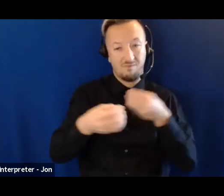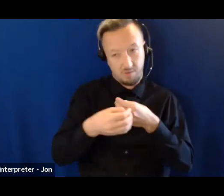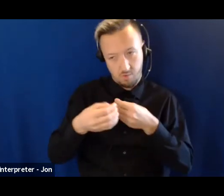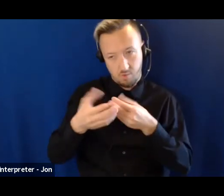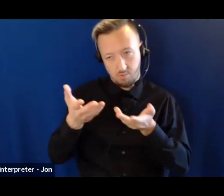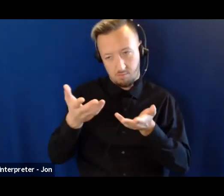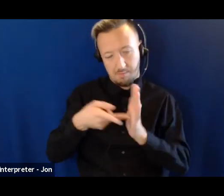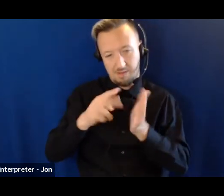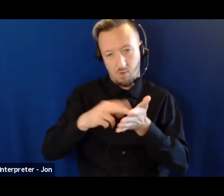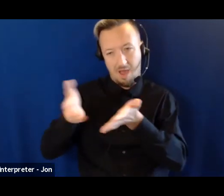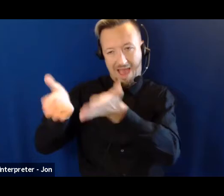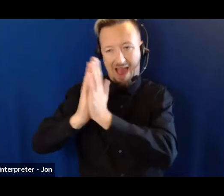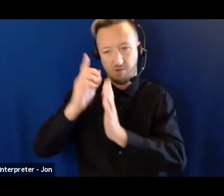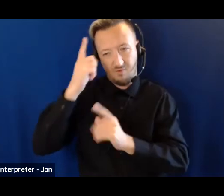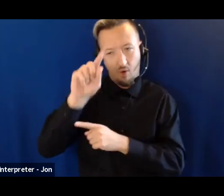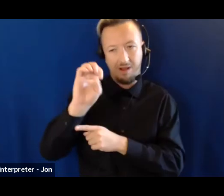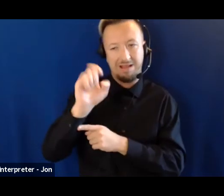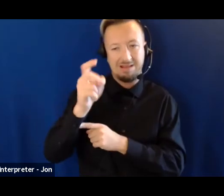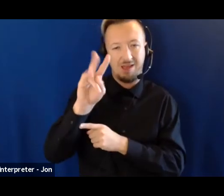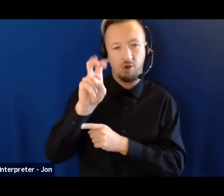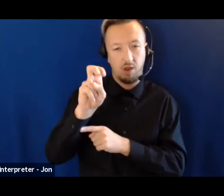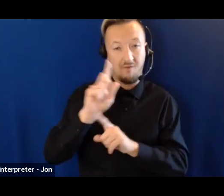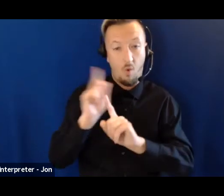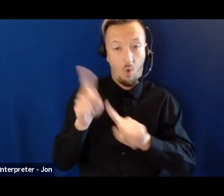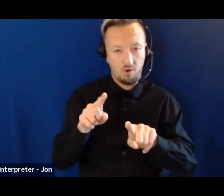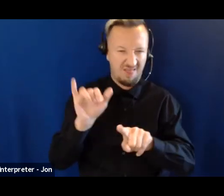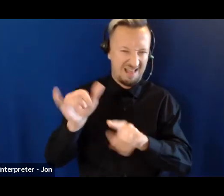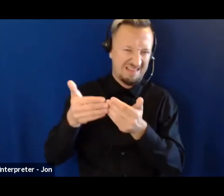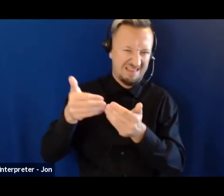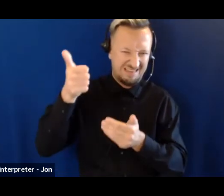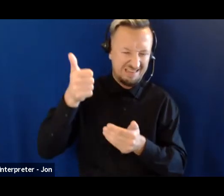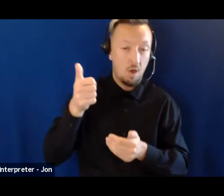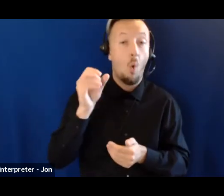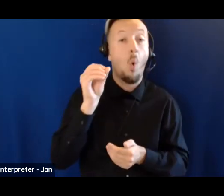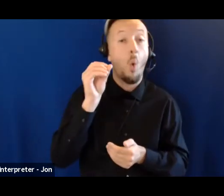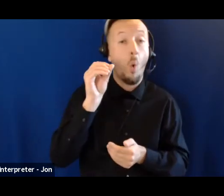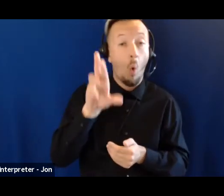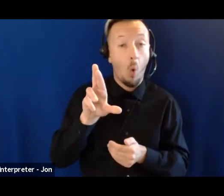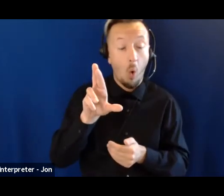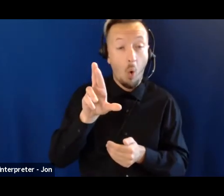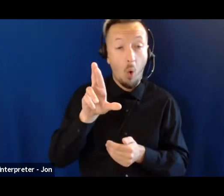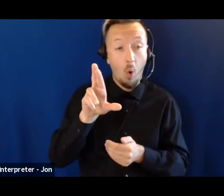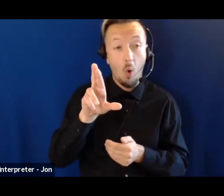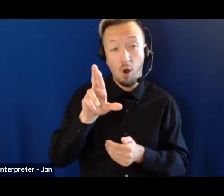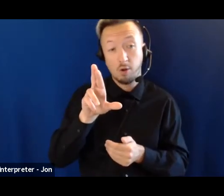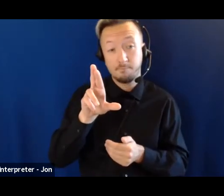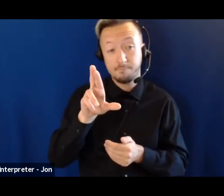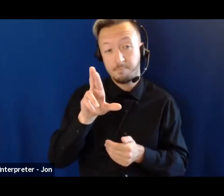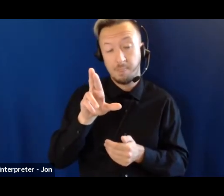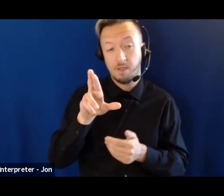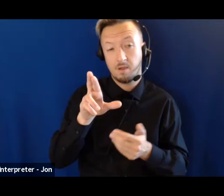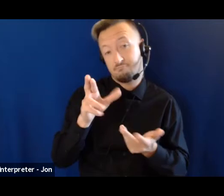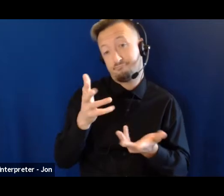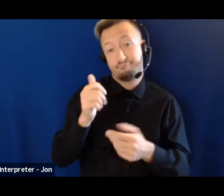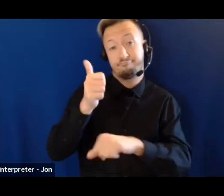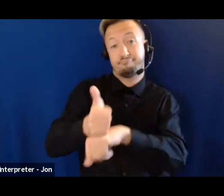the easiest thing, or if we can have it, as a state